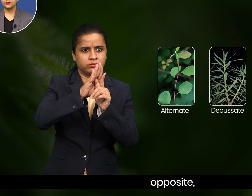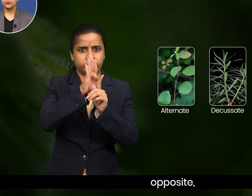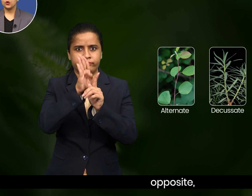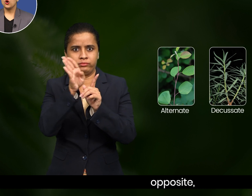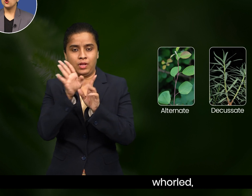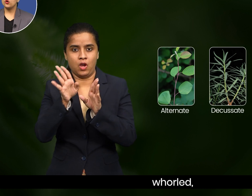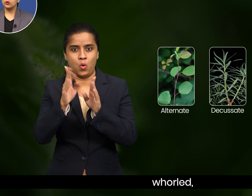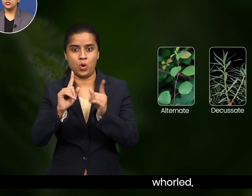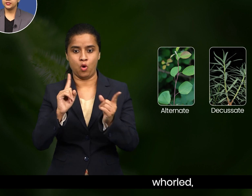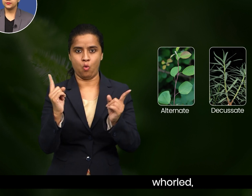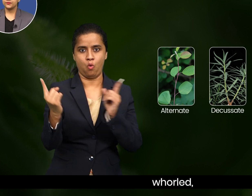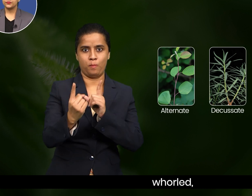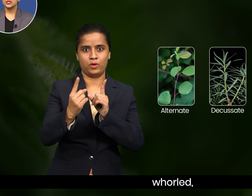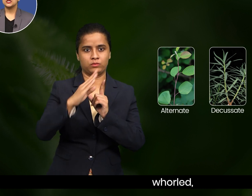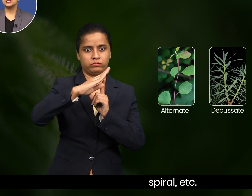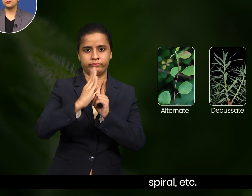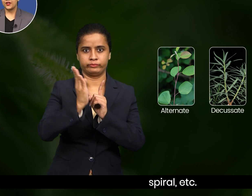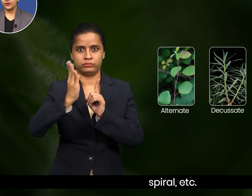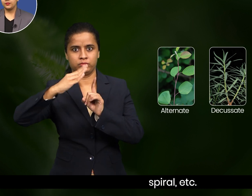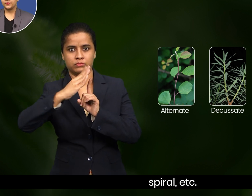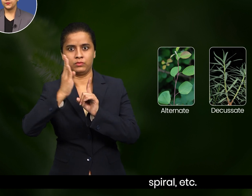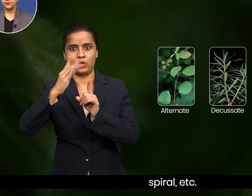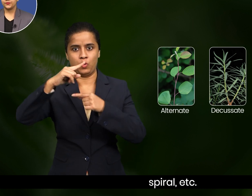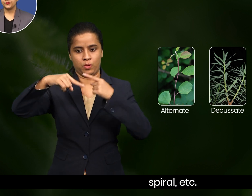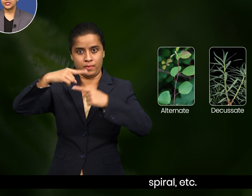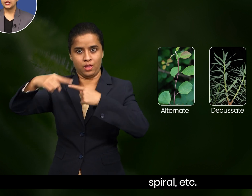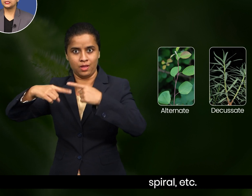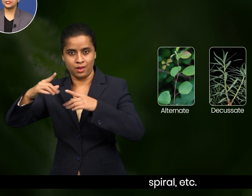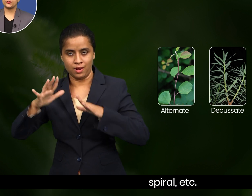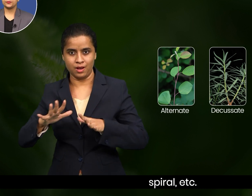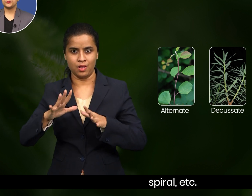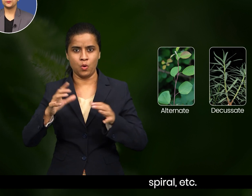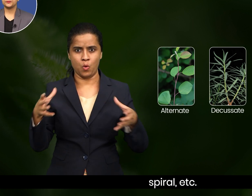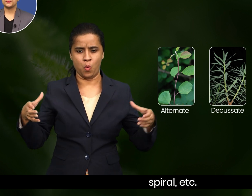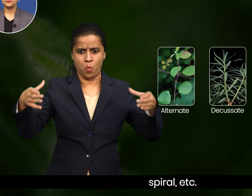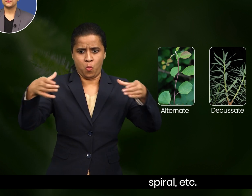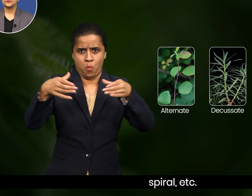opposite, hold, spiral, etc.